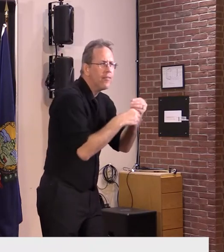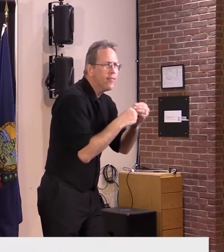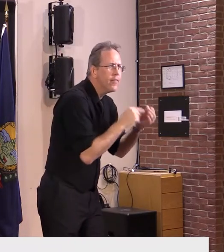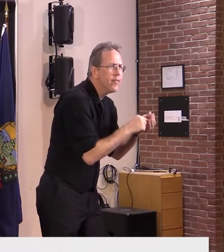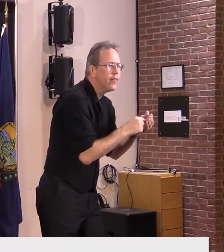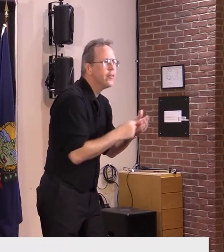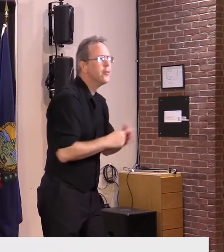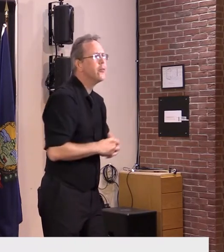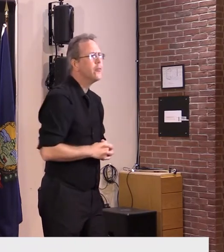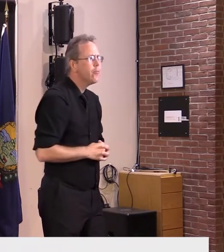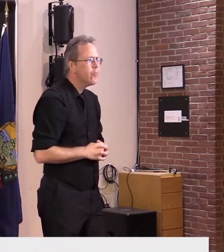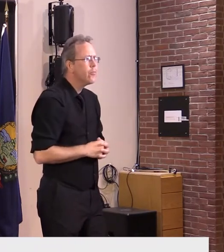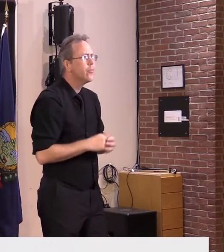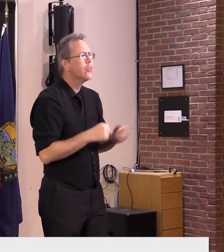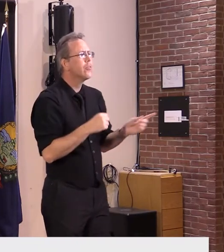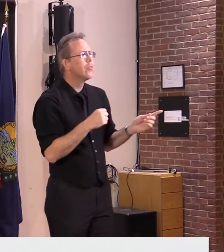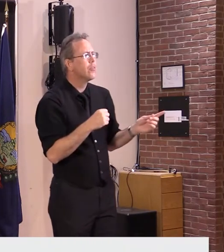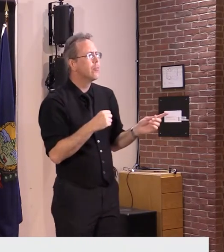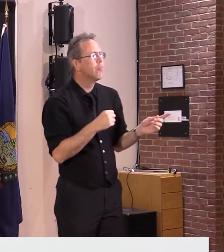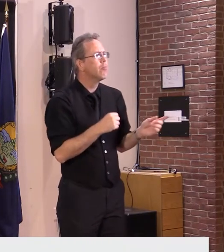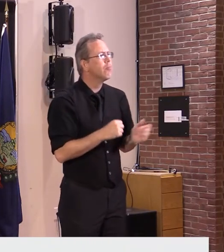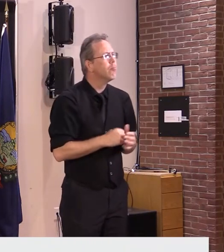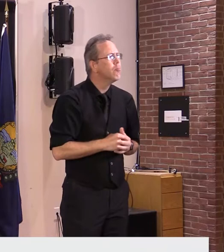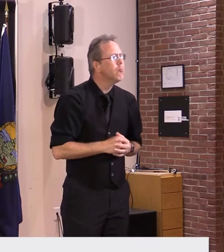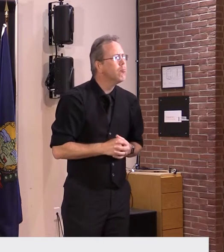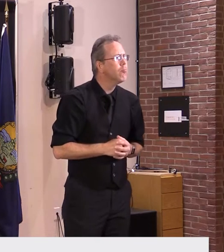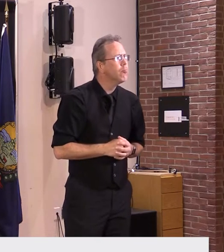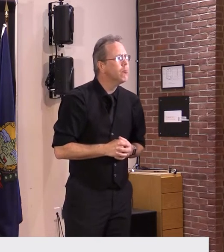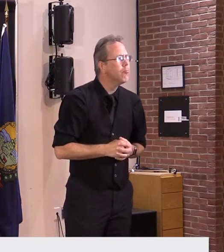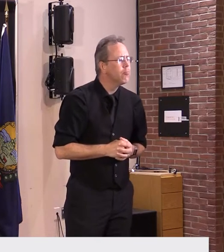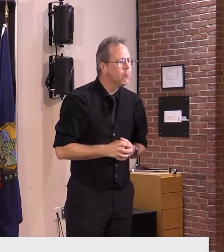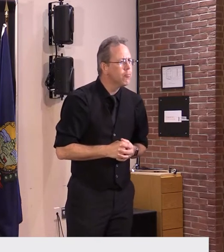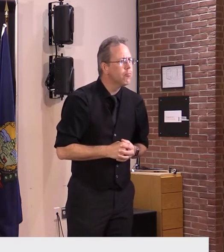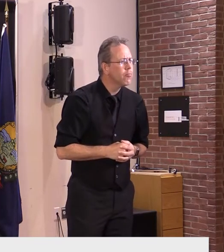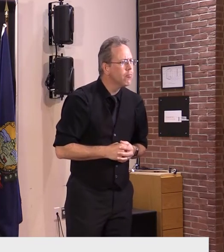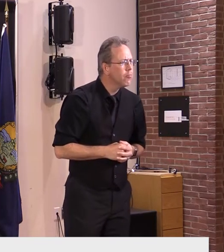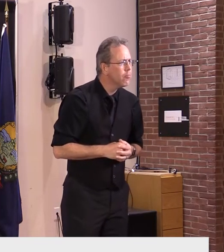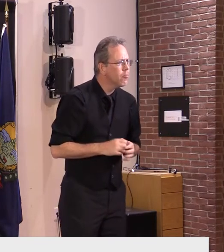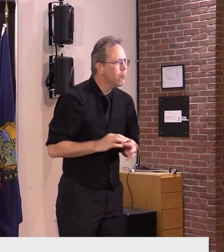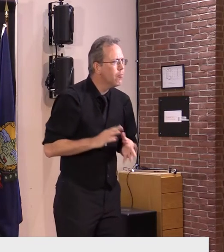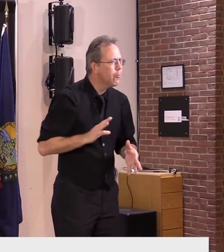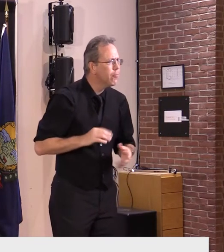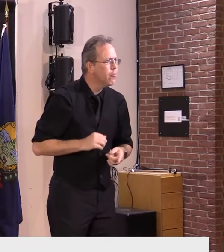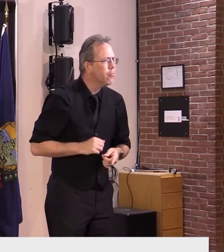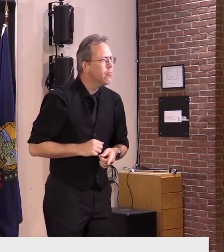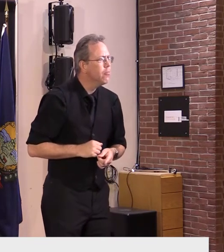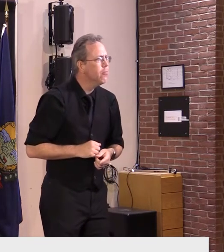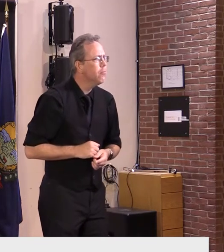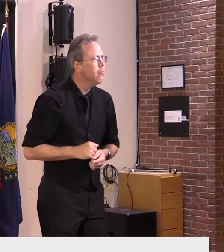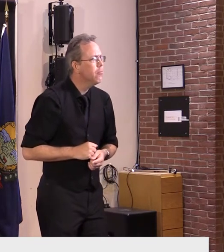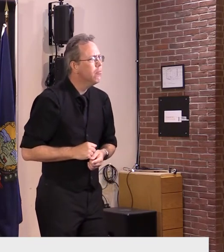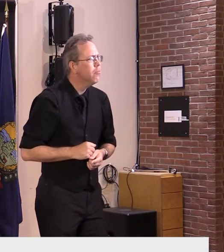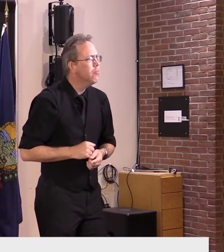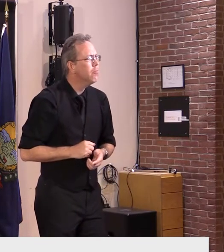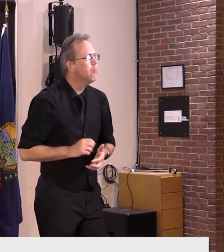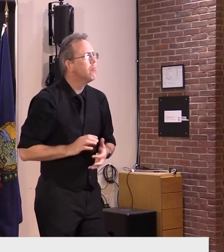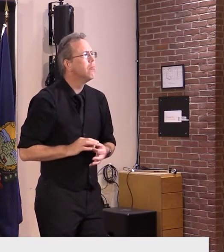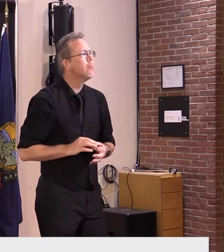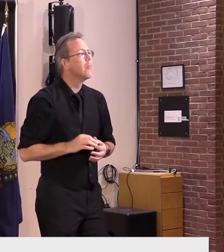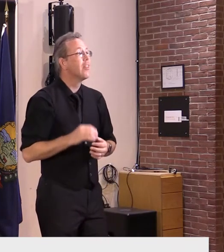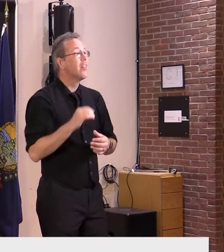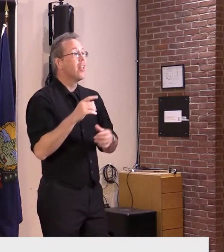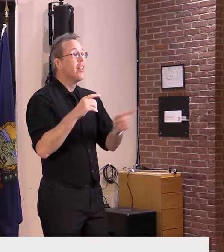tenants because it wasn't going to be absorbed by the by those who owned the houses